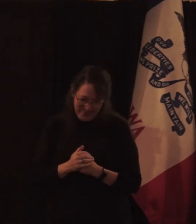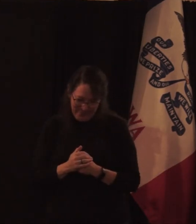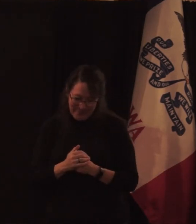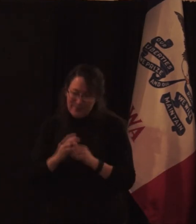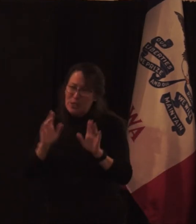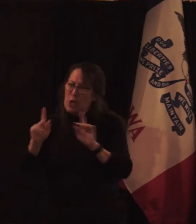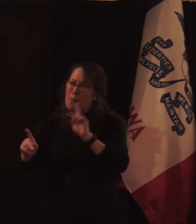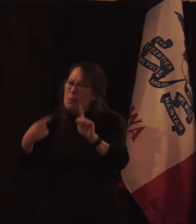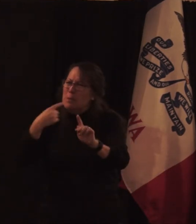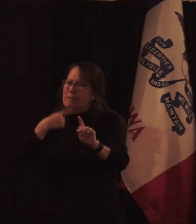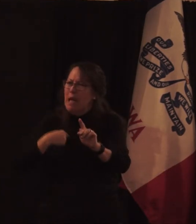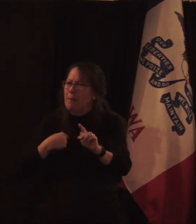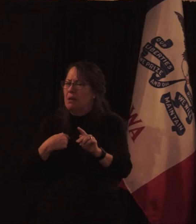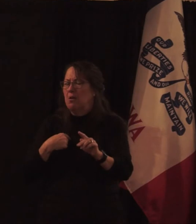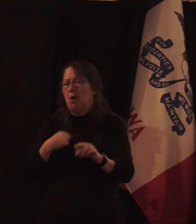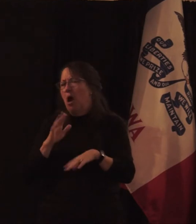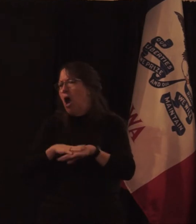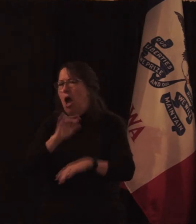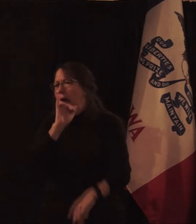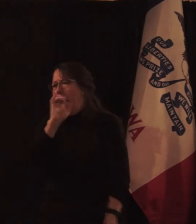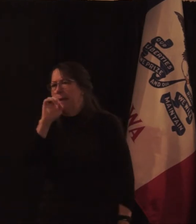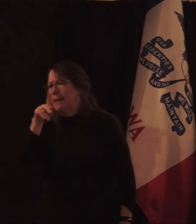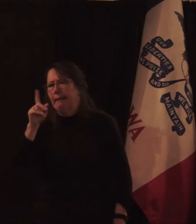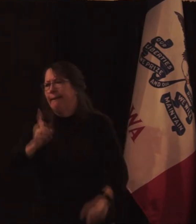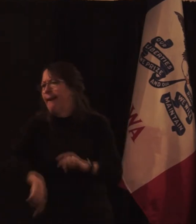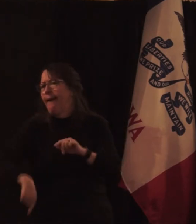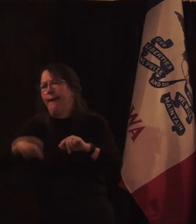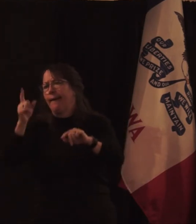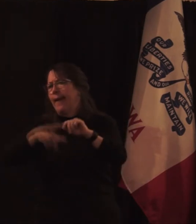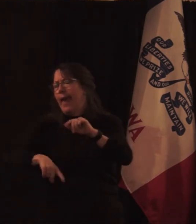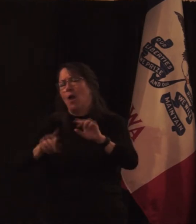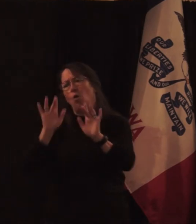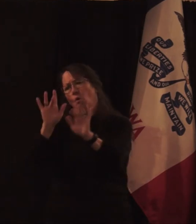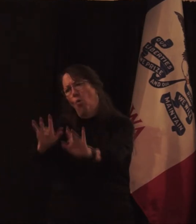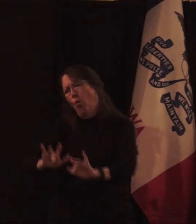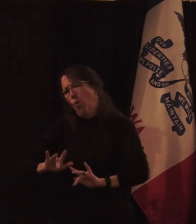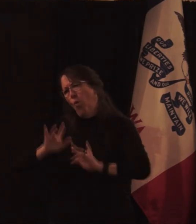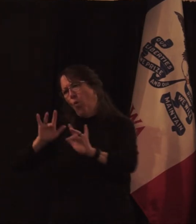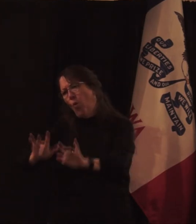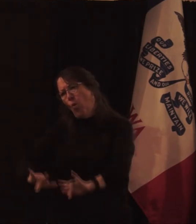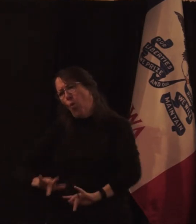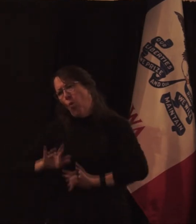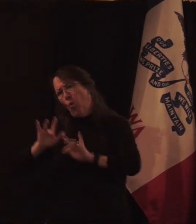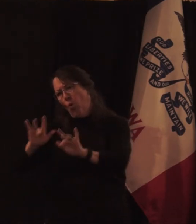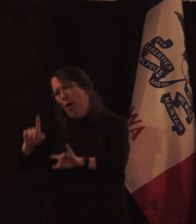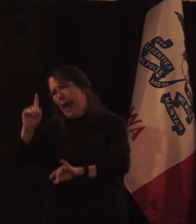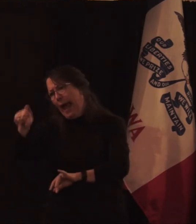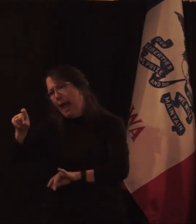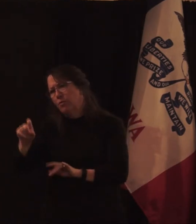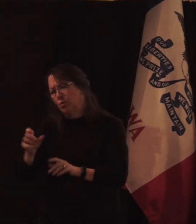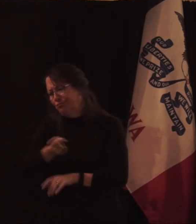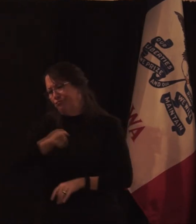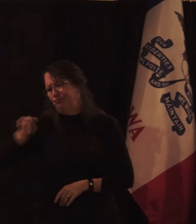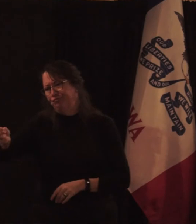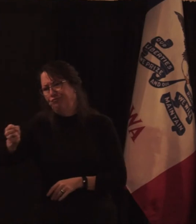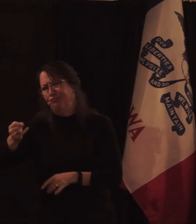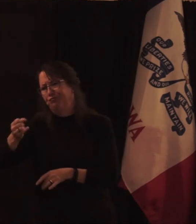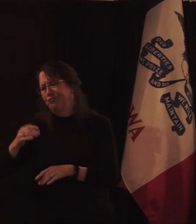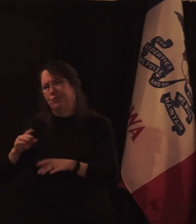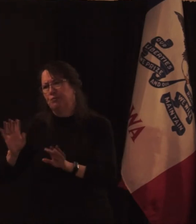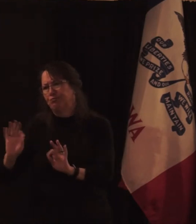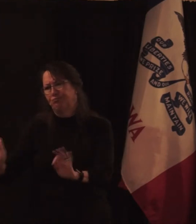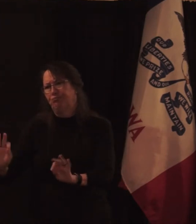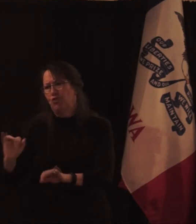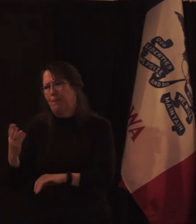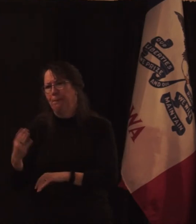So when people tell me, well, someone in IEP, you got to have sympathy, you got to patronizing and stick them away and submit them away to